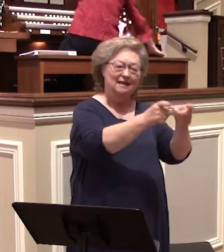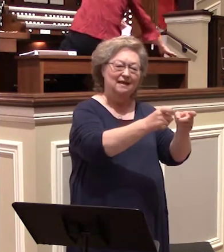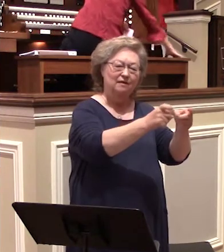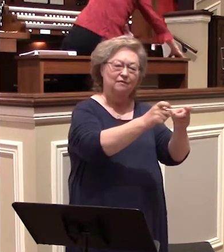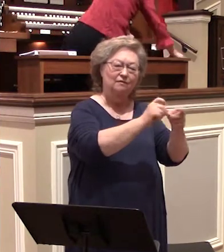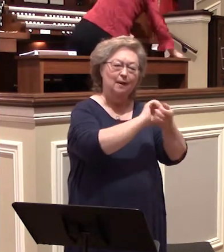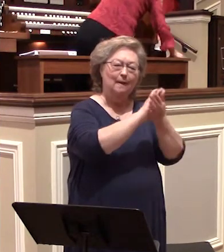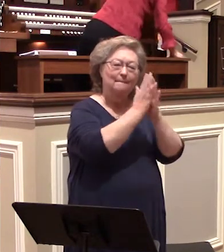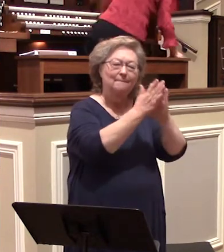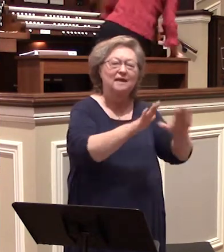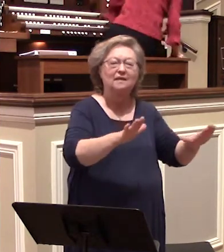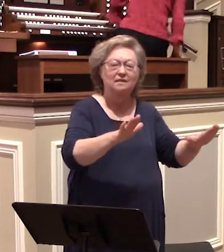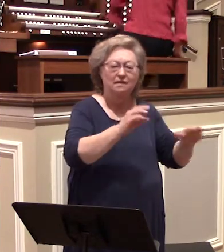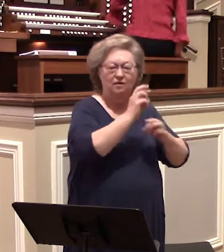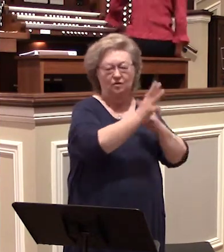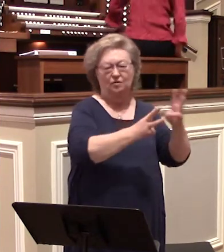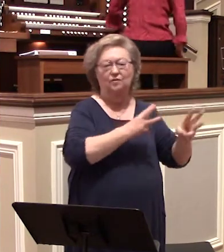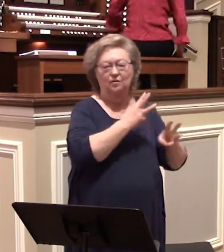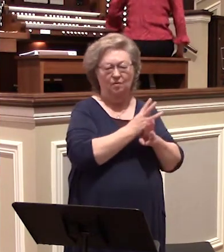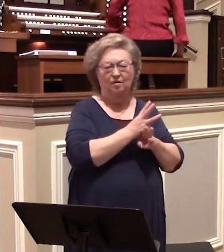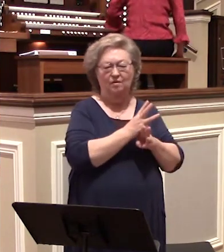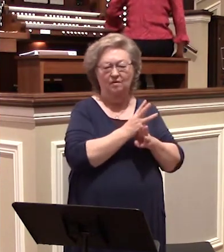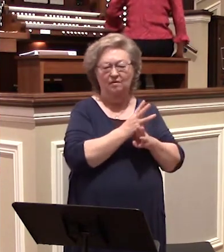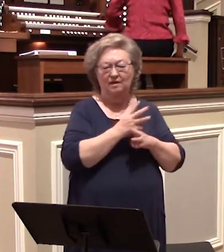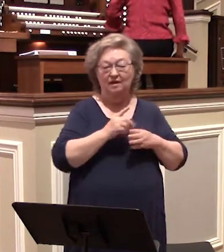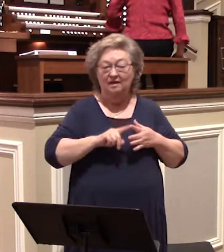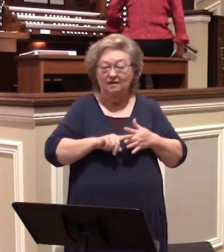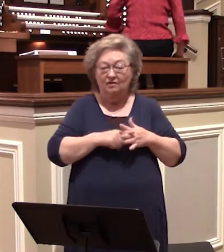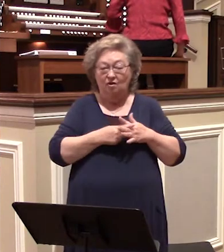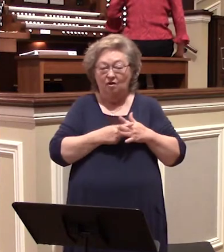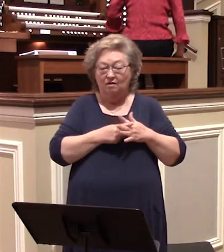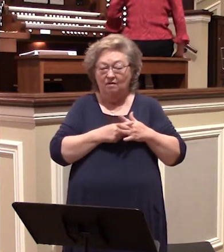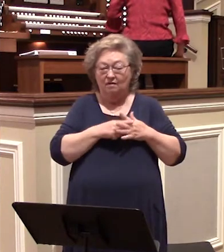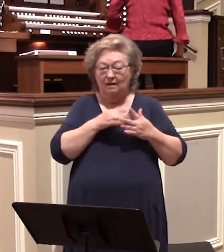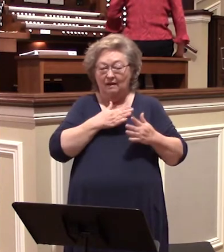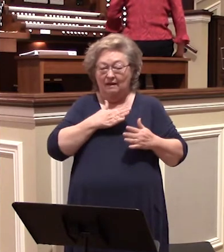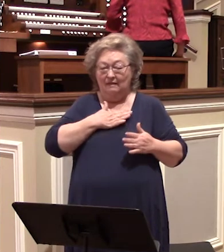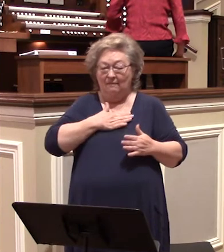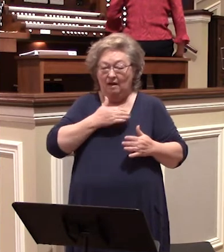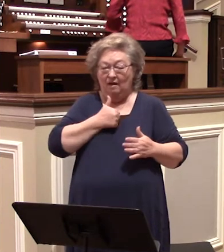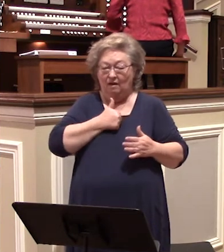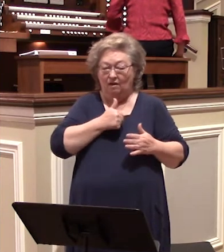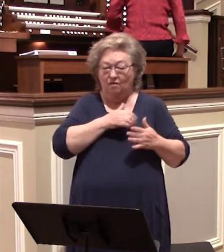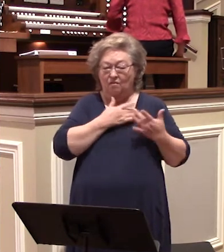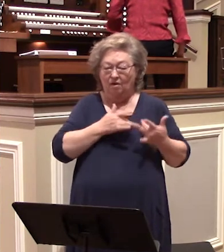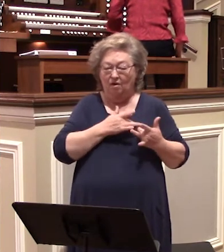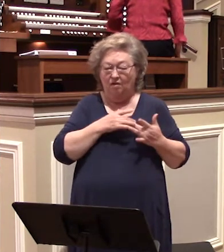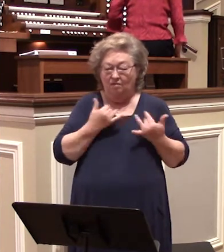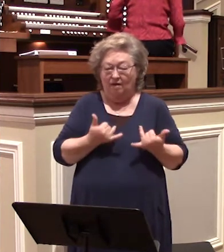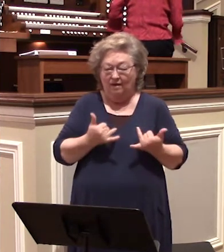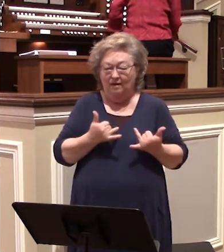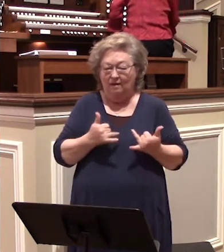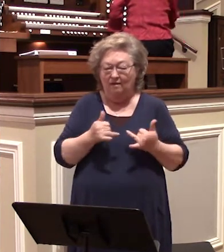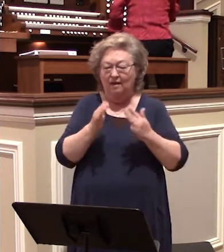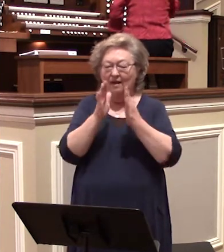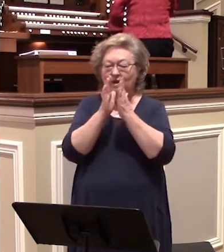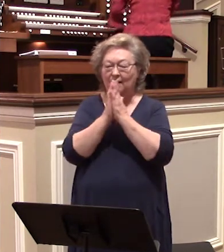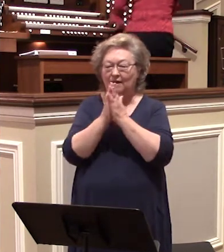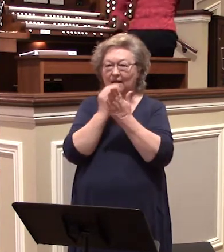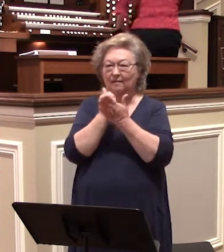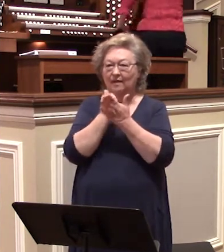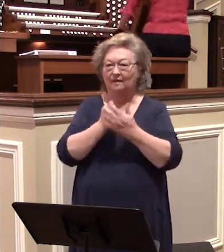ask that it begin in my heart right now. In Christ's name we pray. Amen.